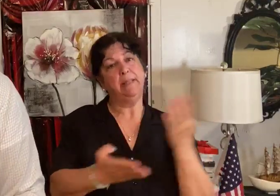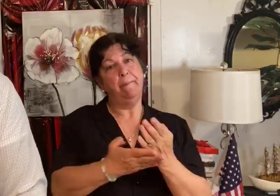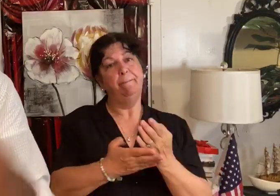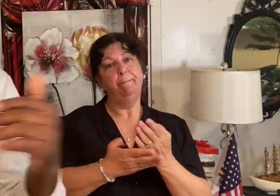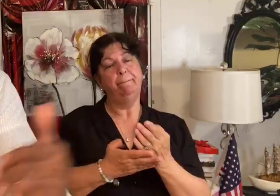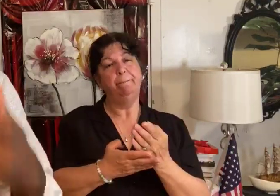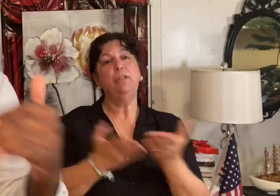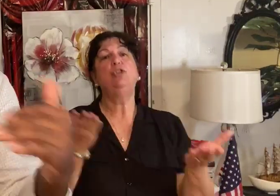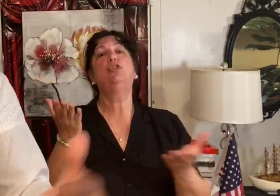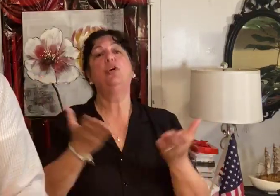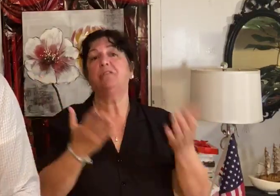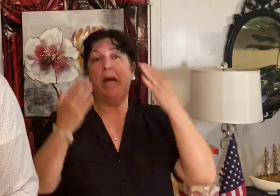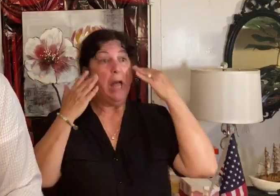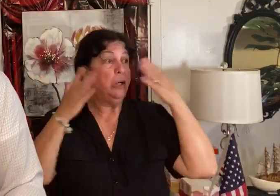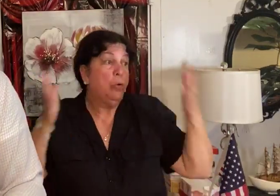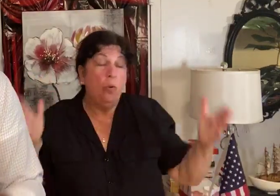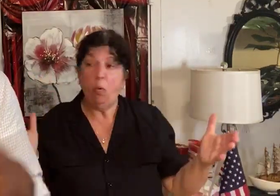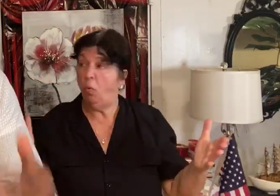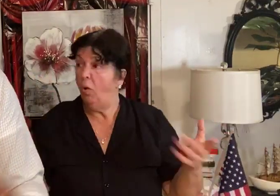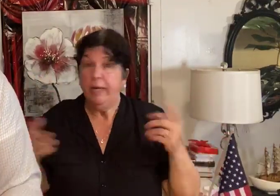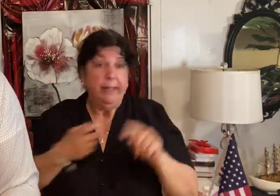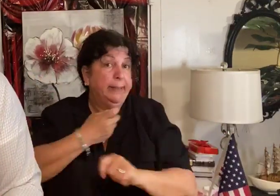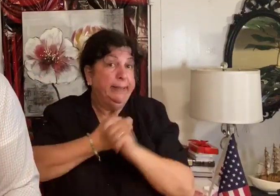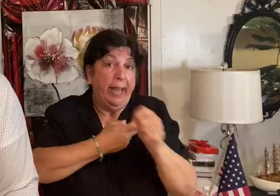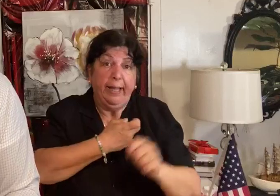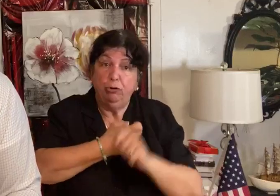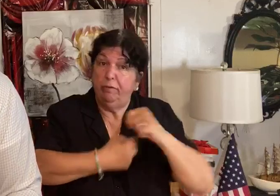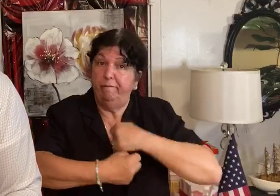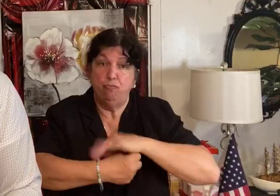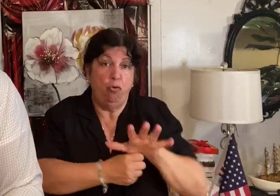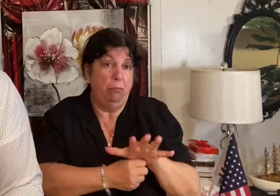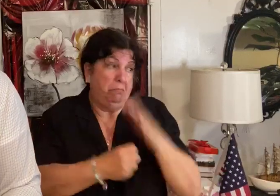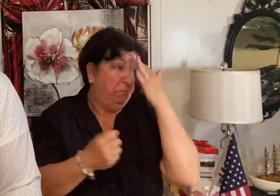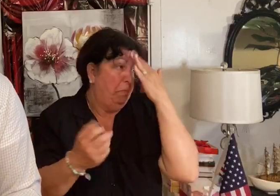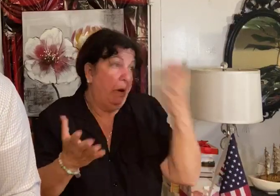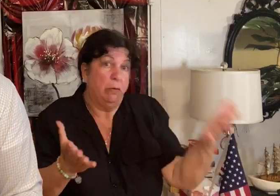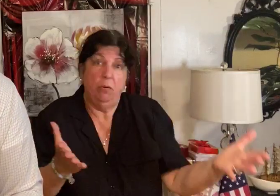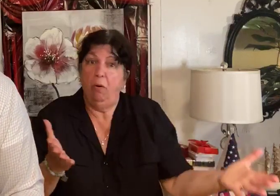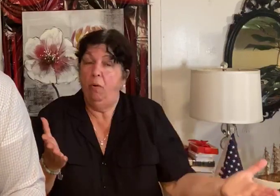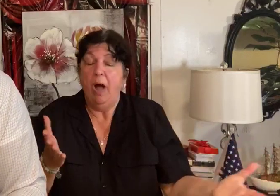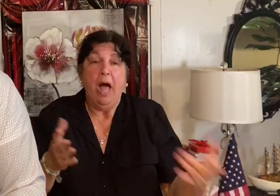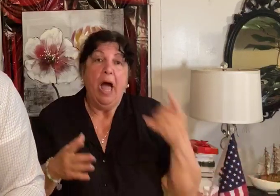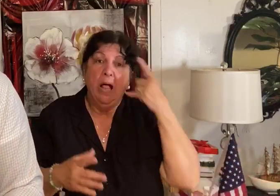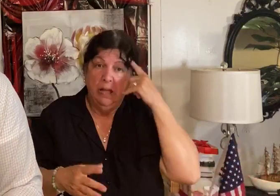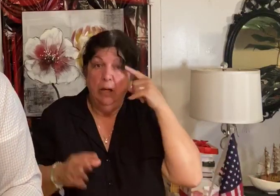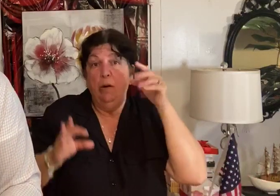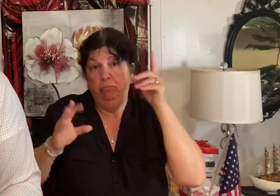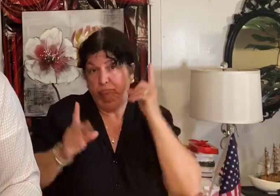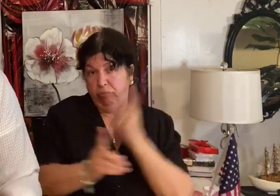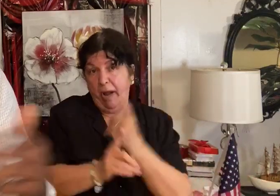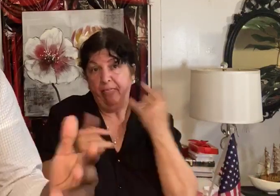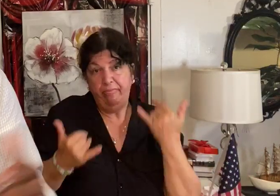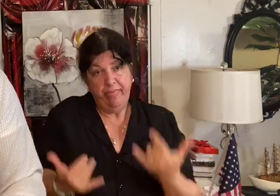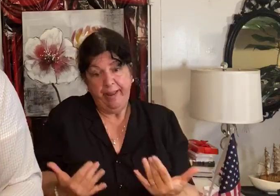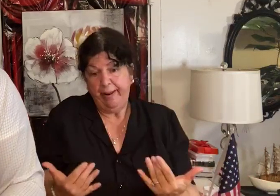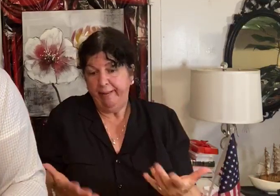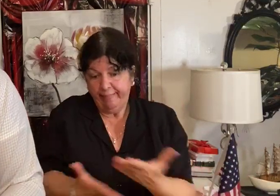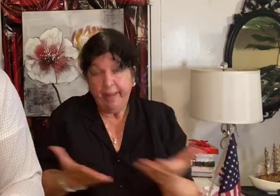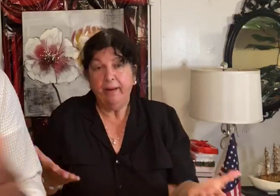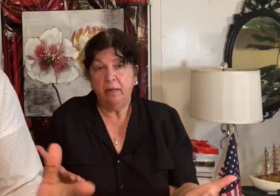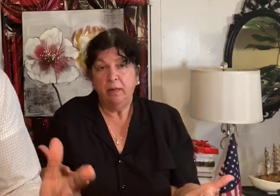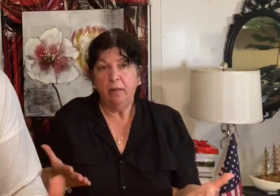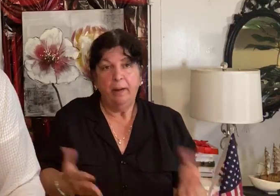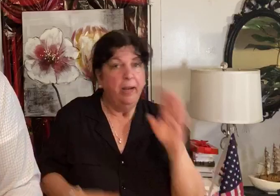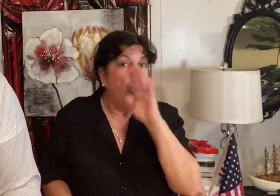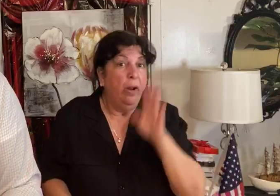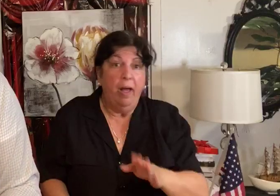having service because I didn't know how dangerous this virus was. I think I did the right thing. But